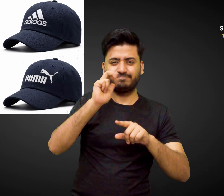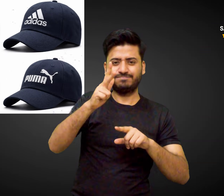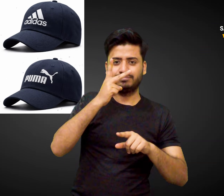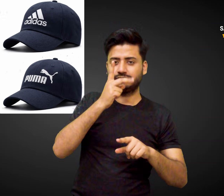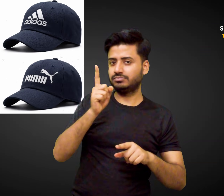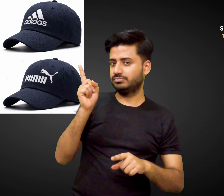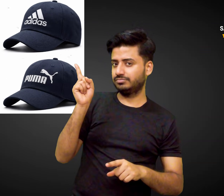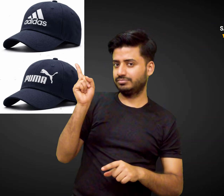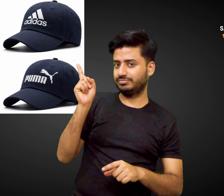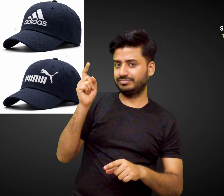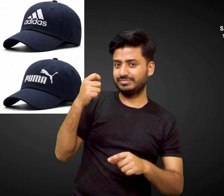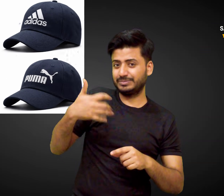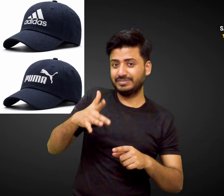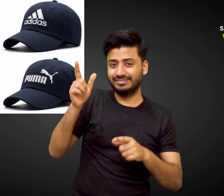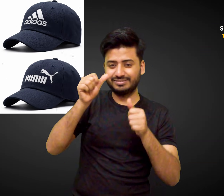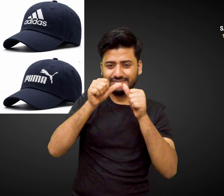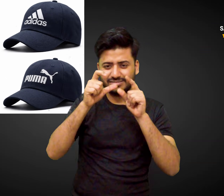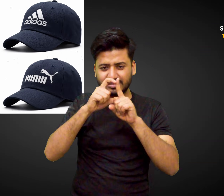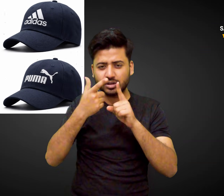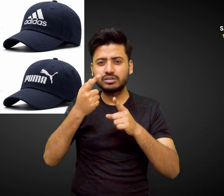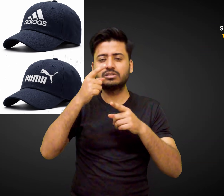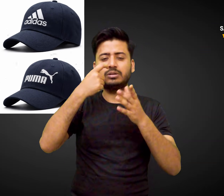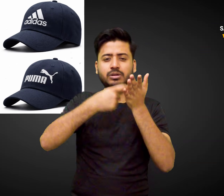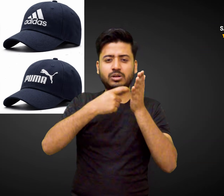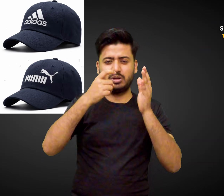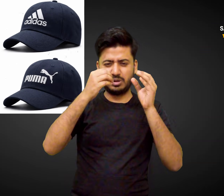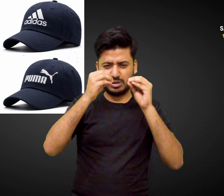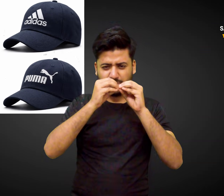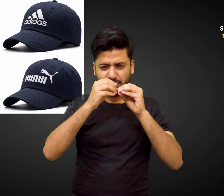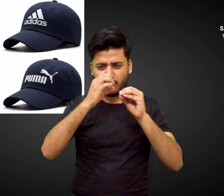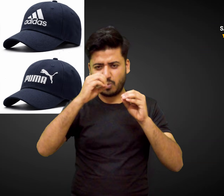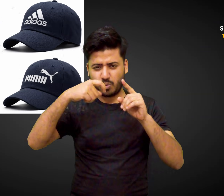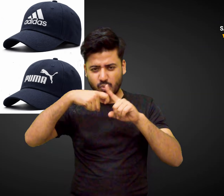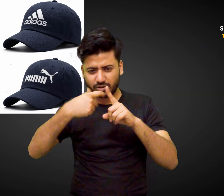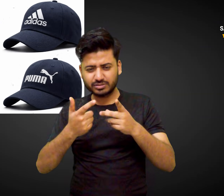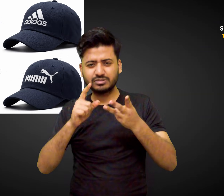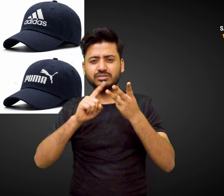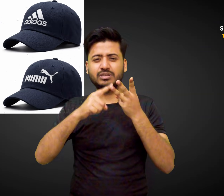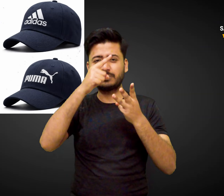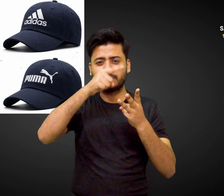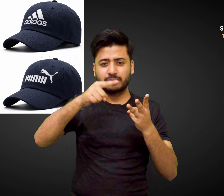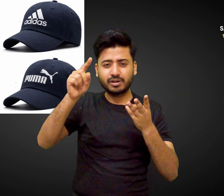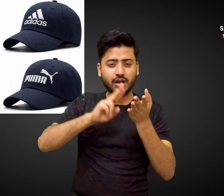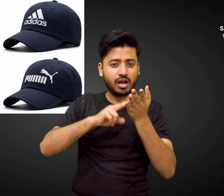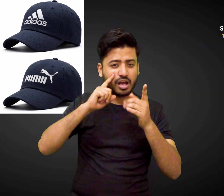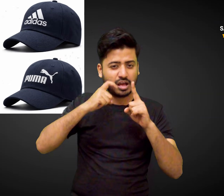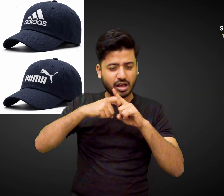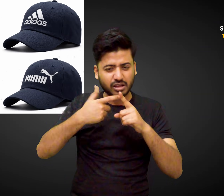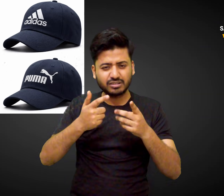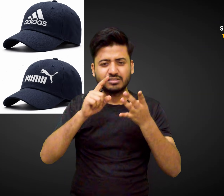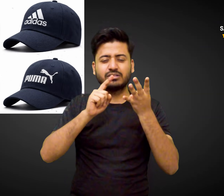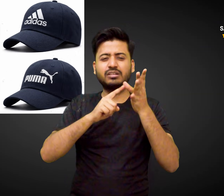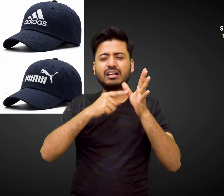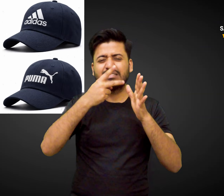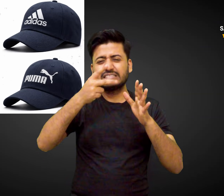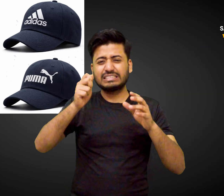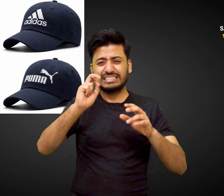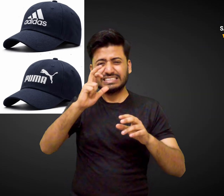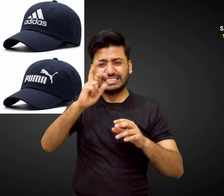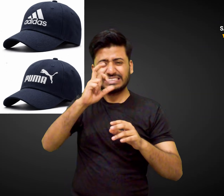reduce friction. Core strategies for hair-safe cap wearing: ensure a loose fit. Avoid caps that are too tight, as they can cause